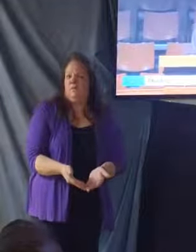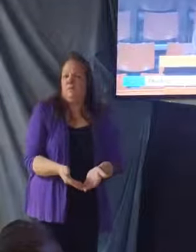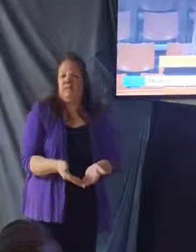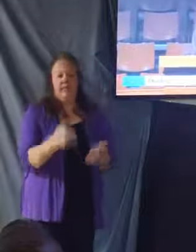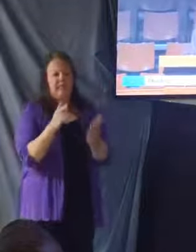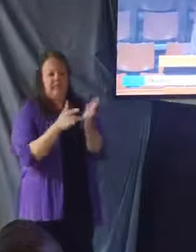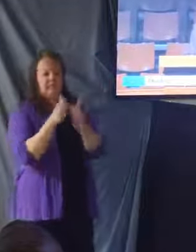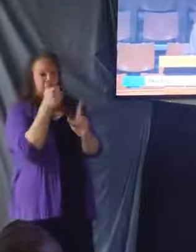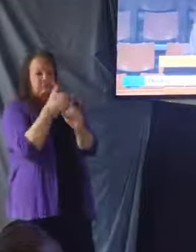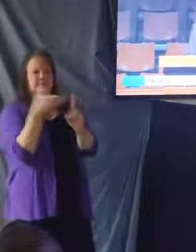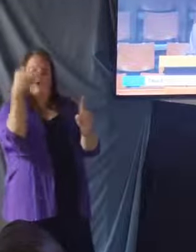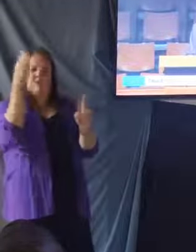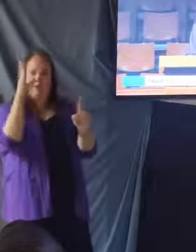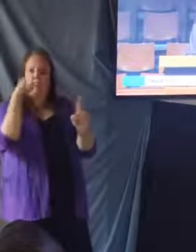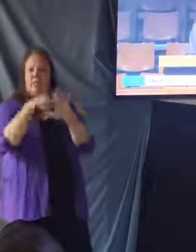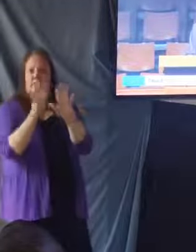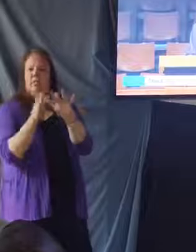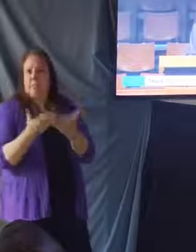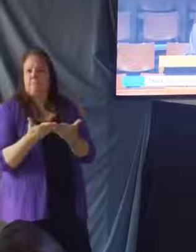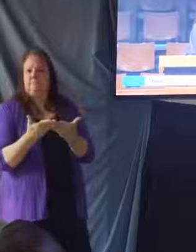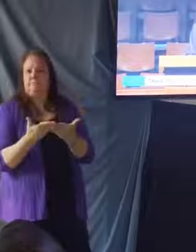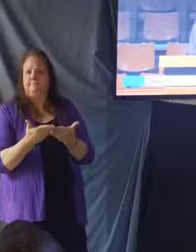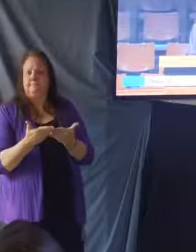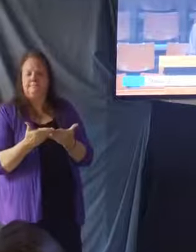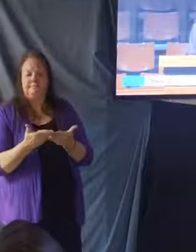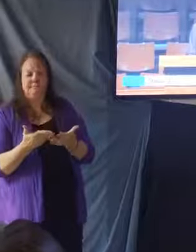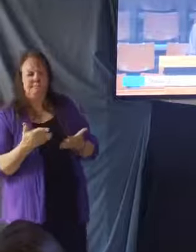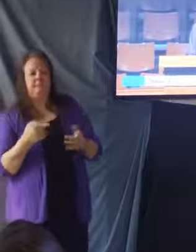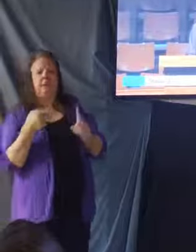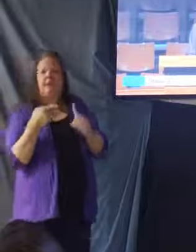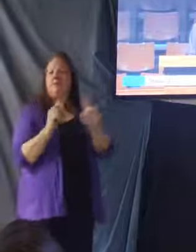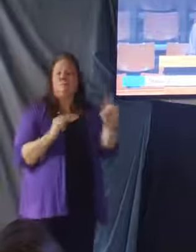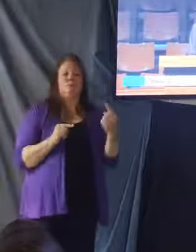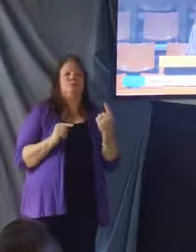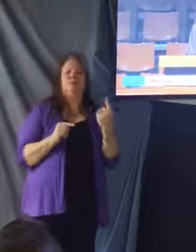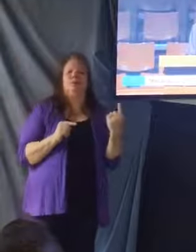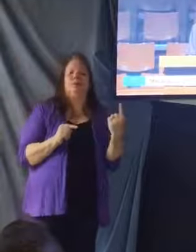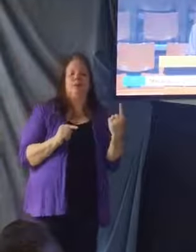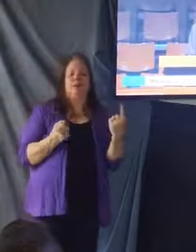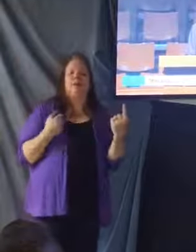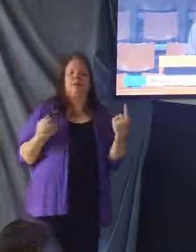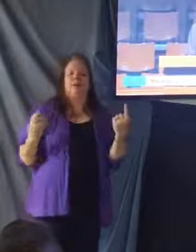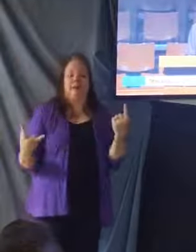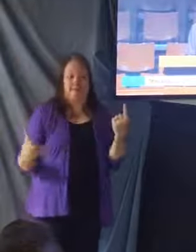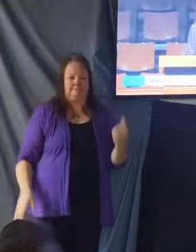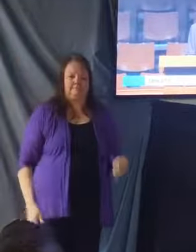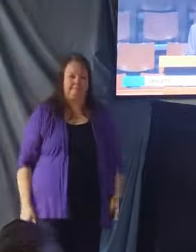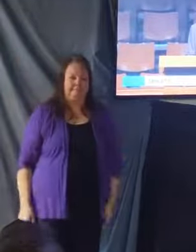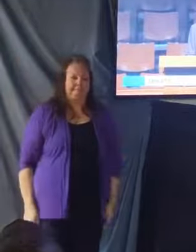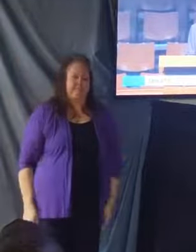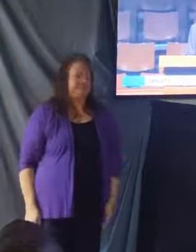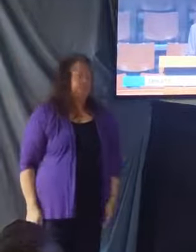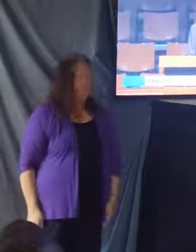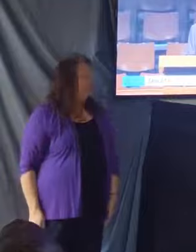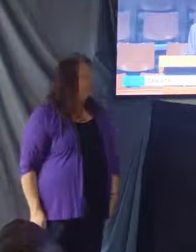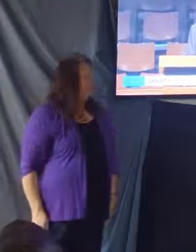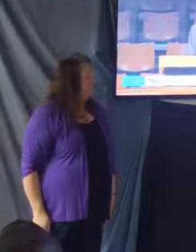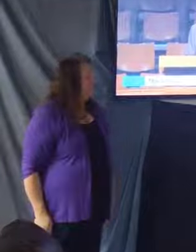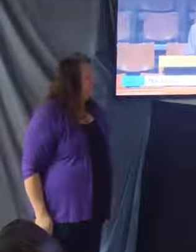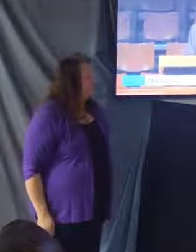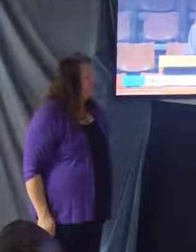of Christ's deity in the Scripture. And this is just one of them. But there